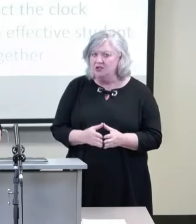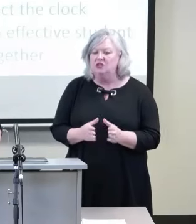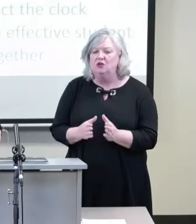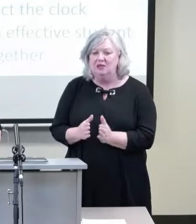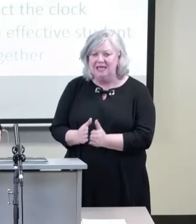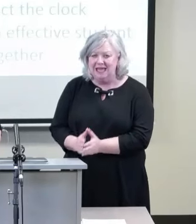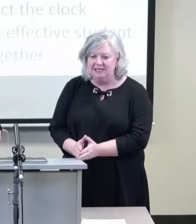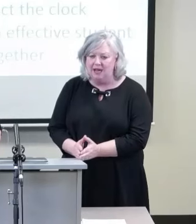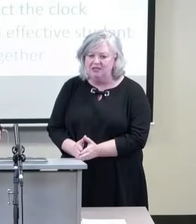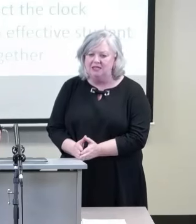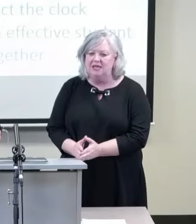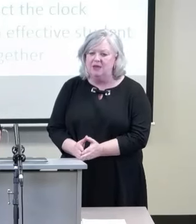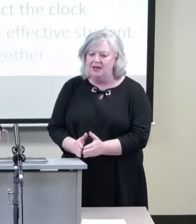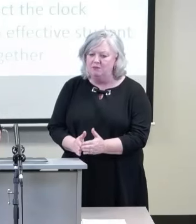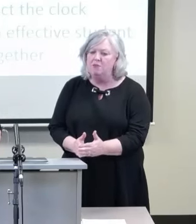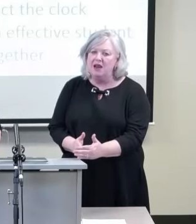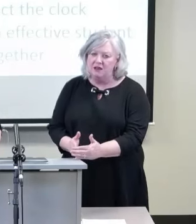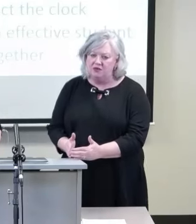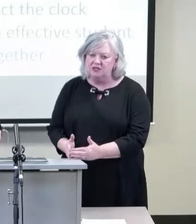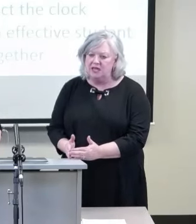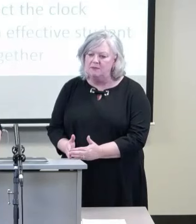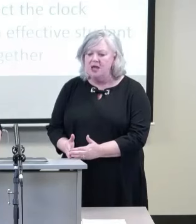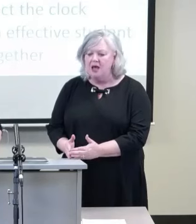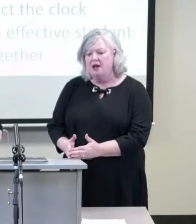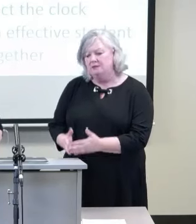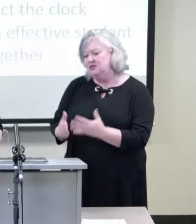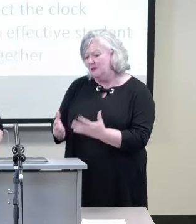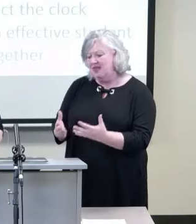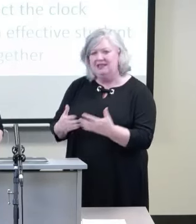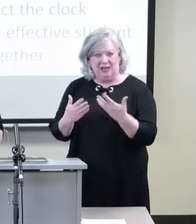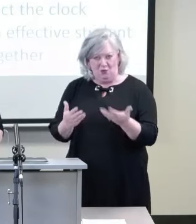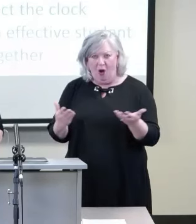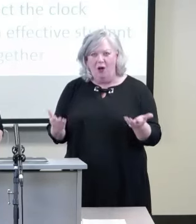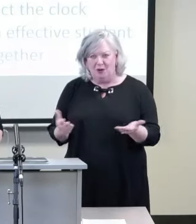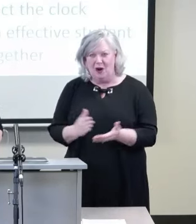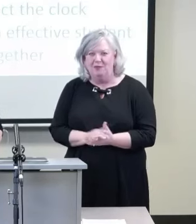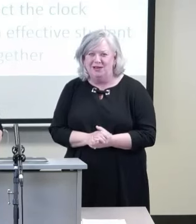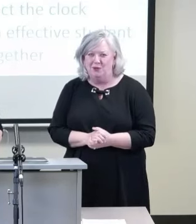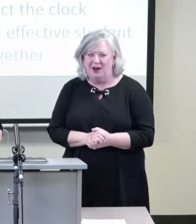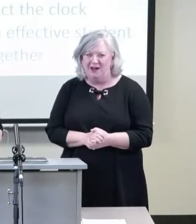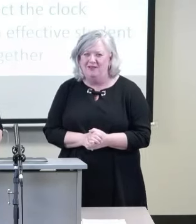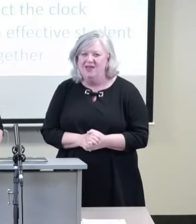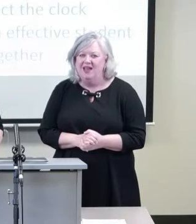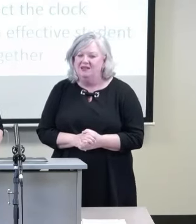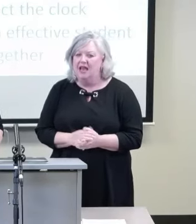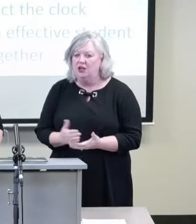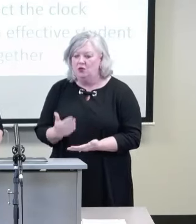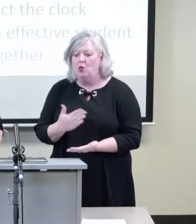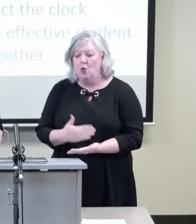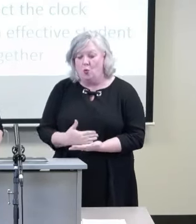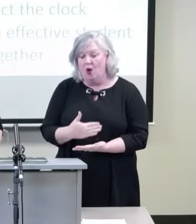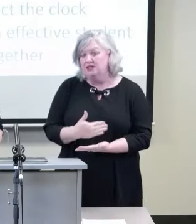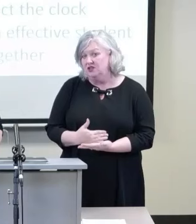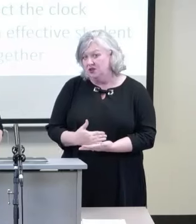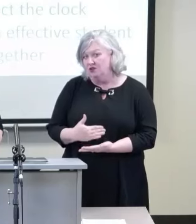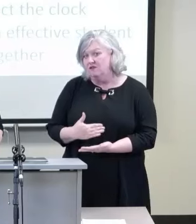than adults so you need that time to sleep and in preparing for sleep um something that you all are probably aware of is that you